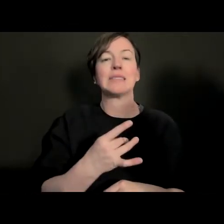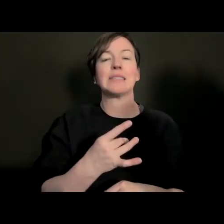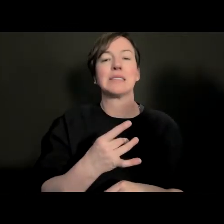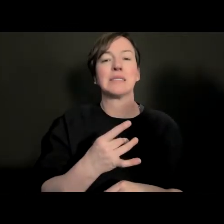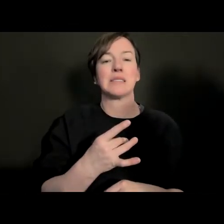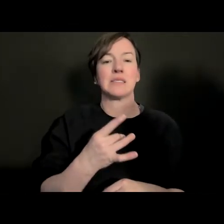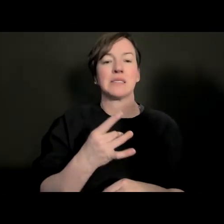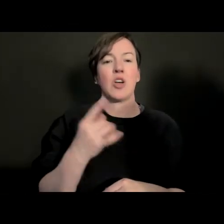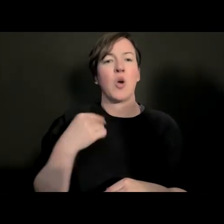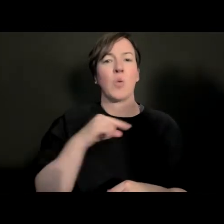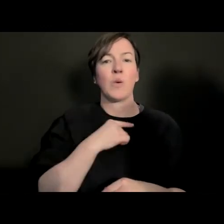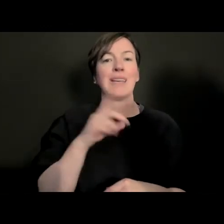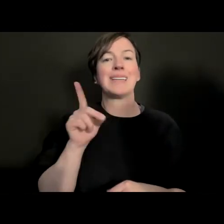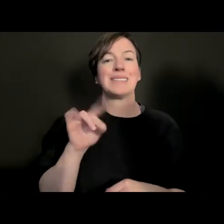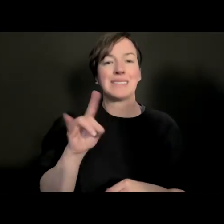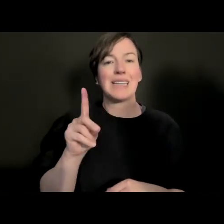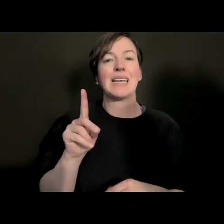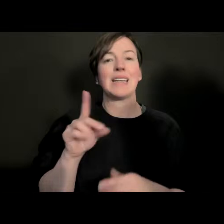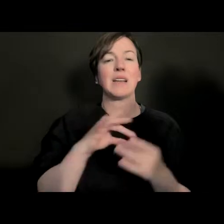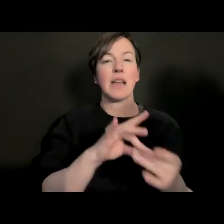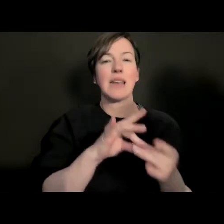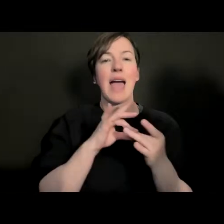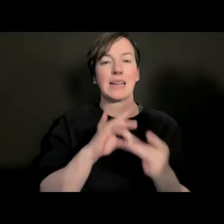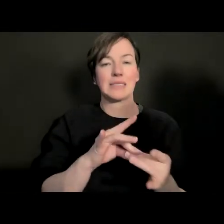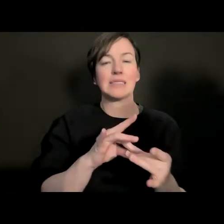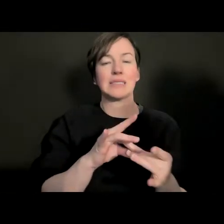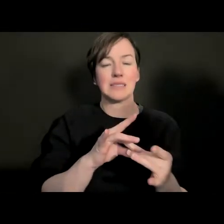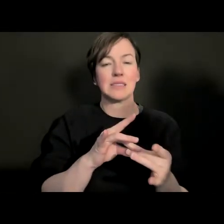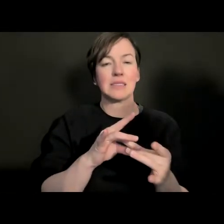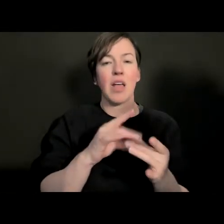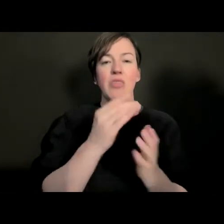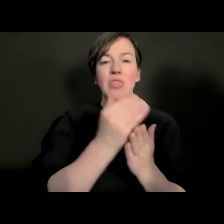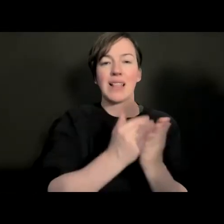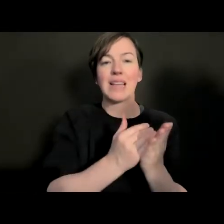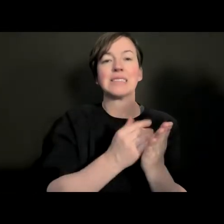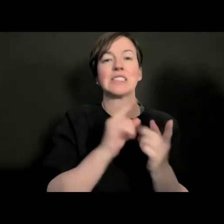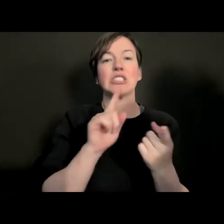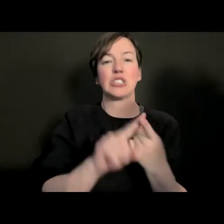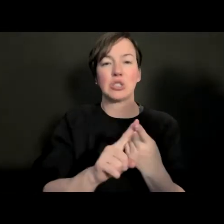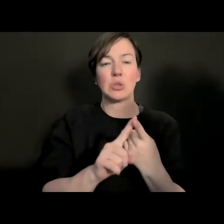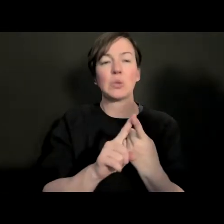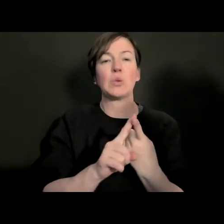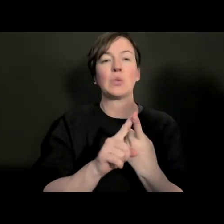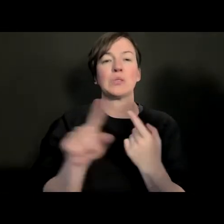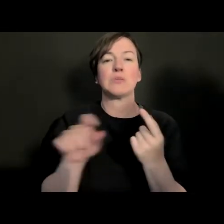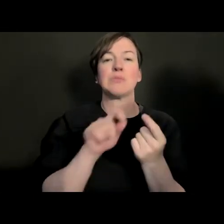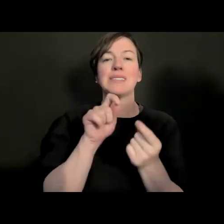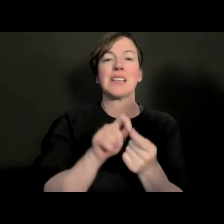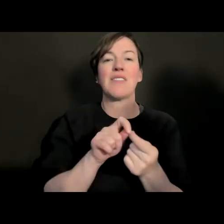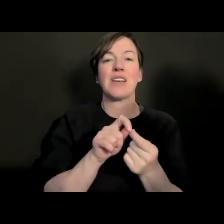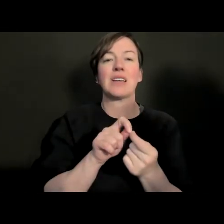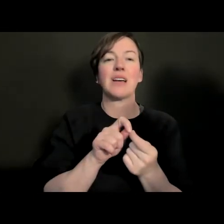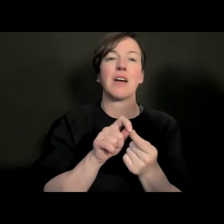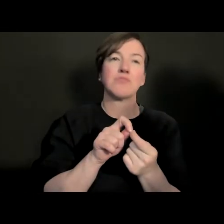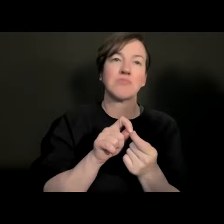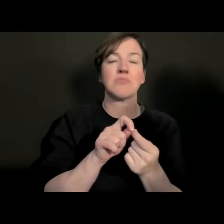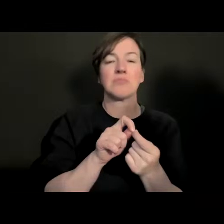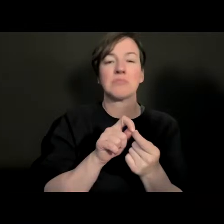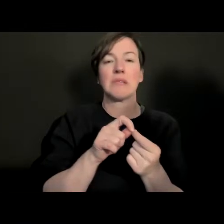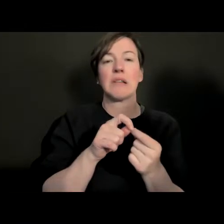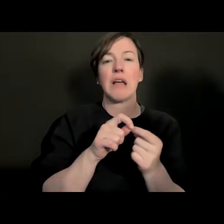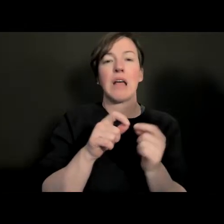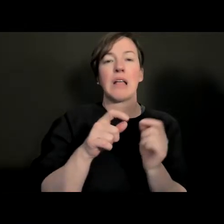that we did connect the lessons to a specific literature